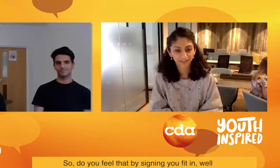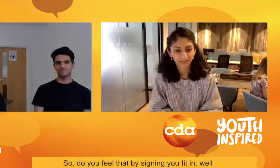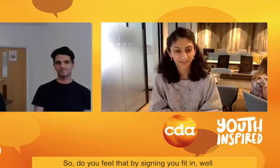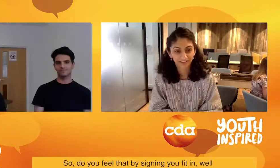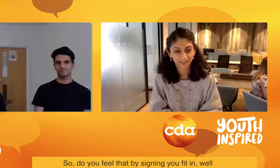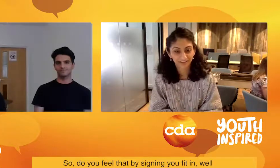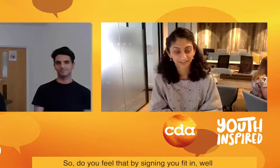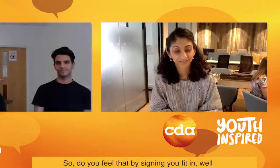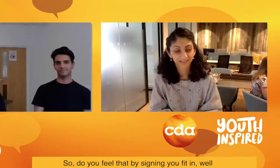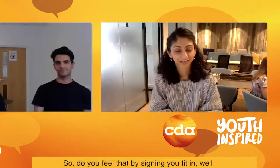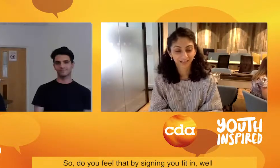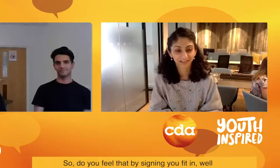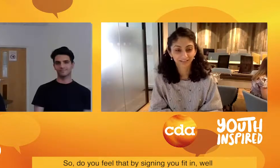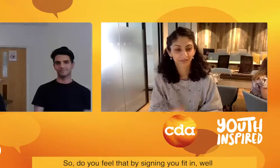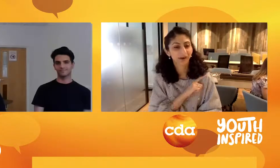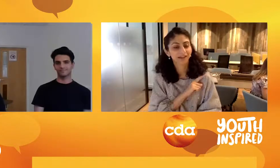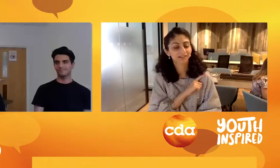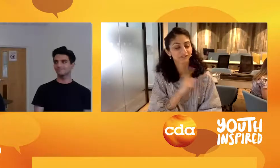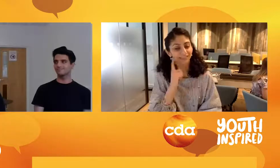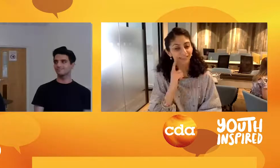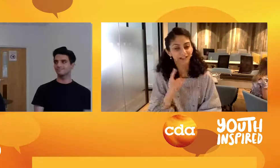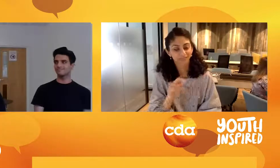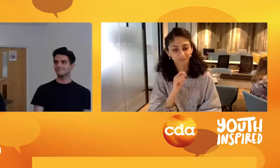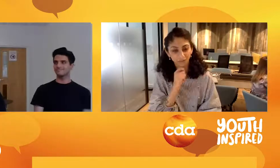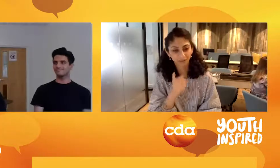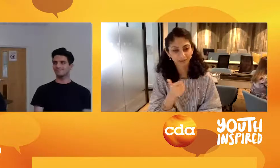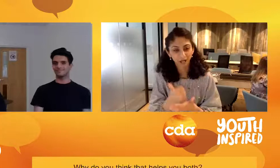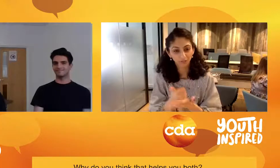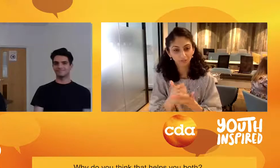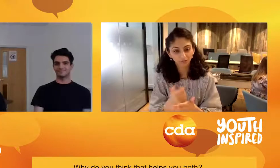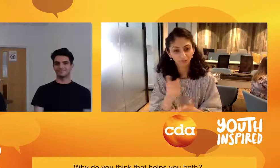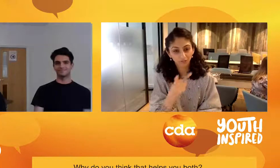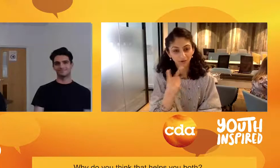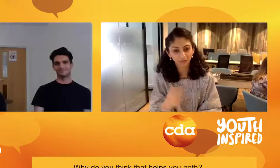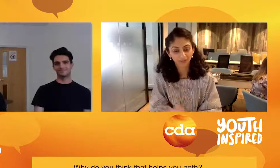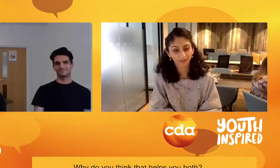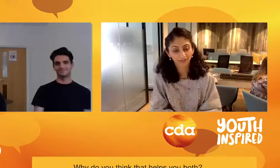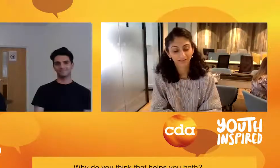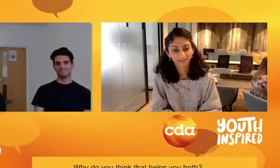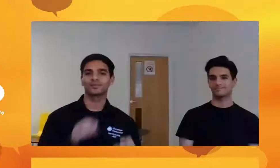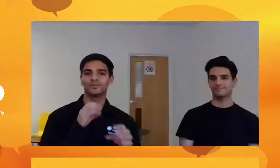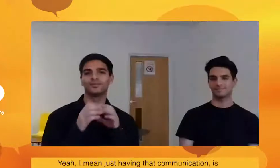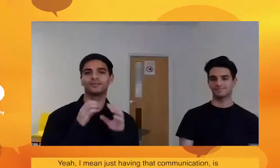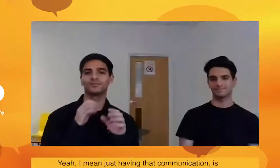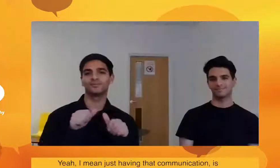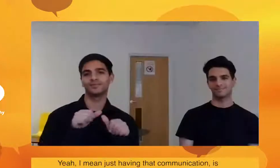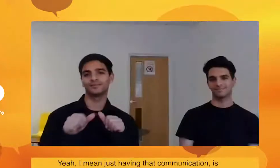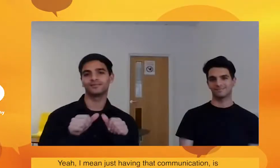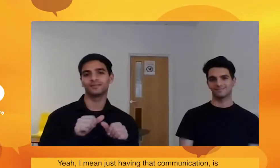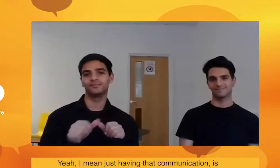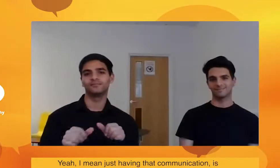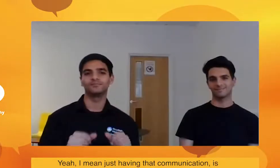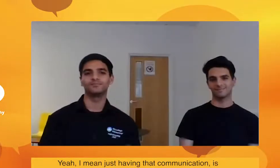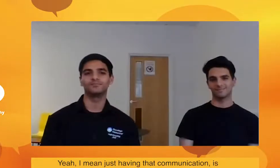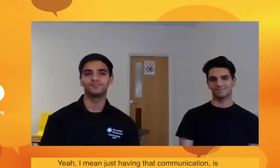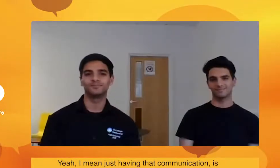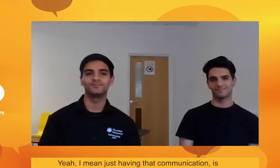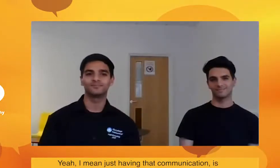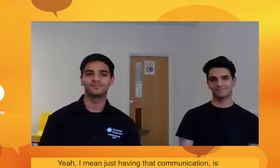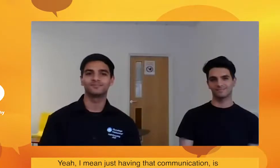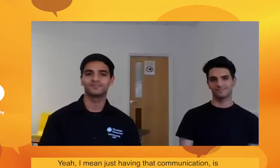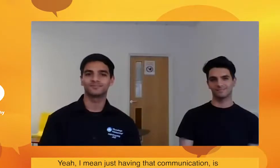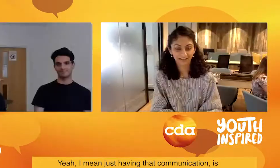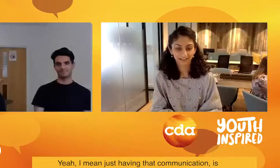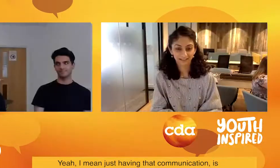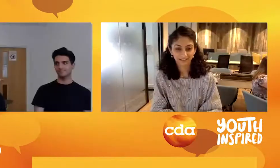you fit in well, you can build that relationship? Why do you think that helps you both? Yeah, I mean, just having that